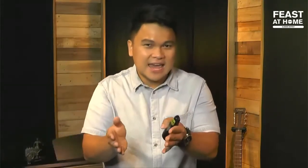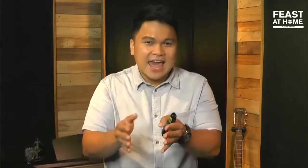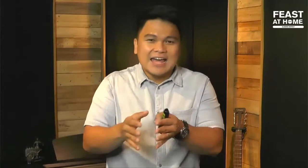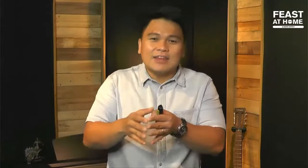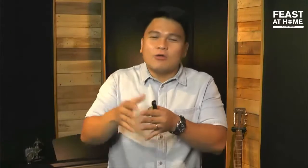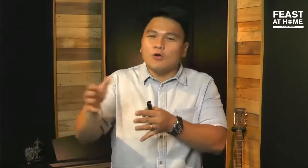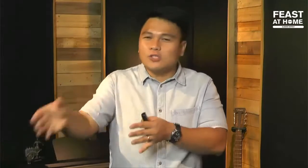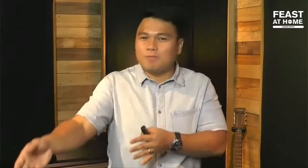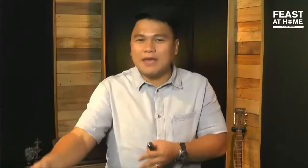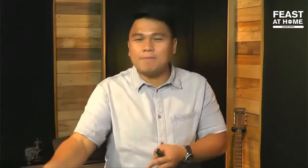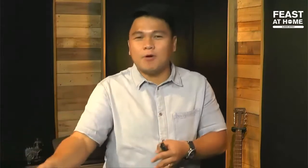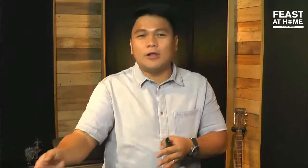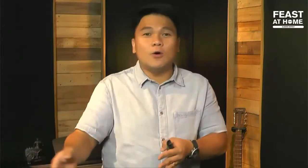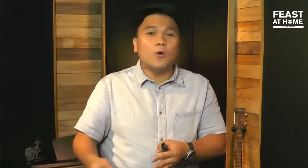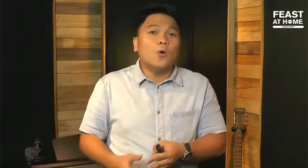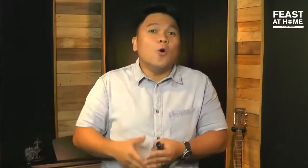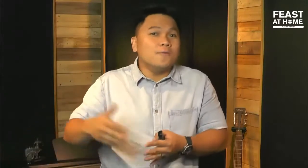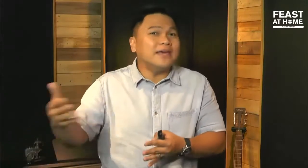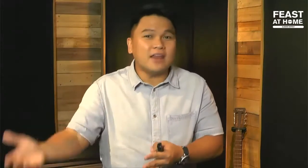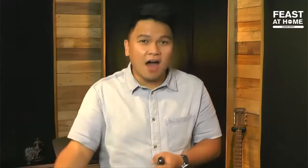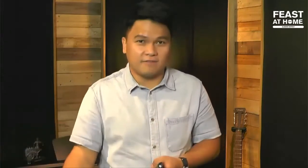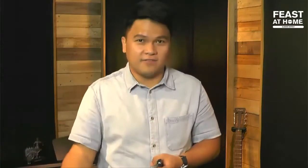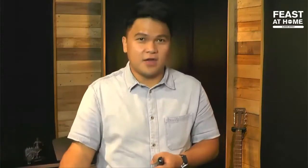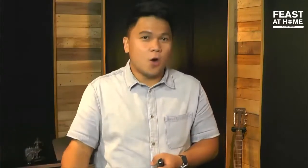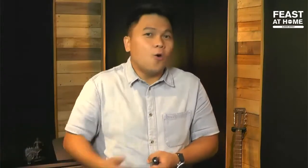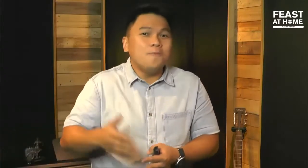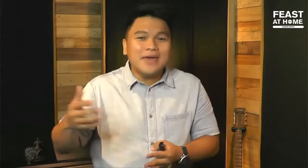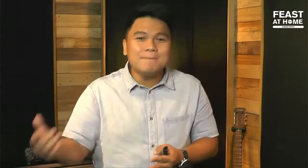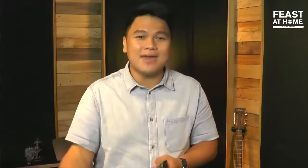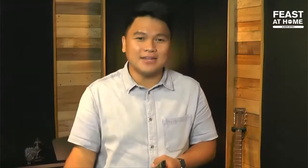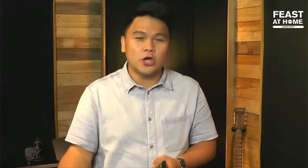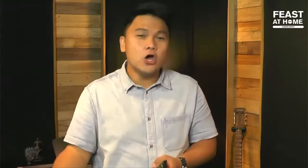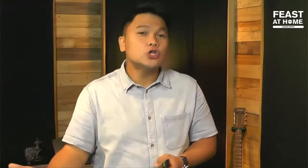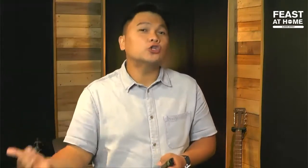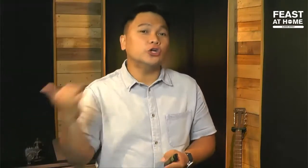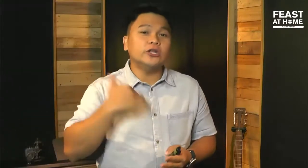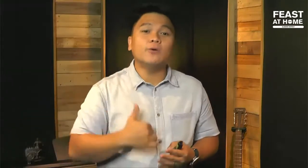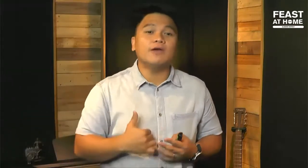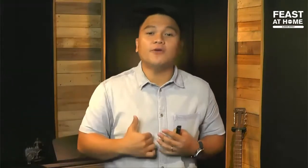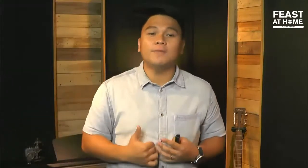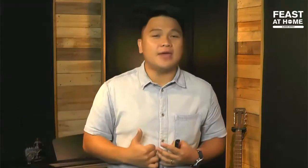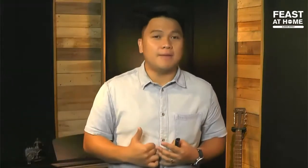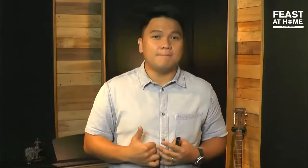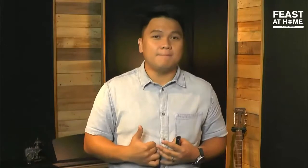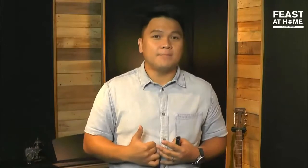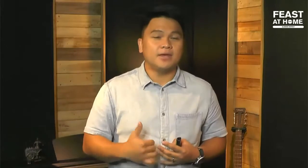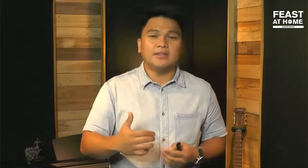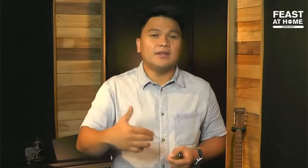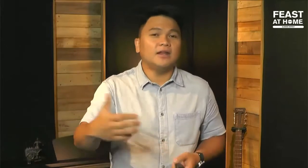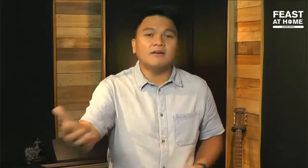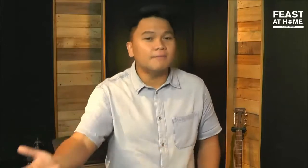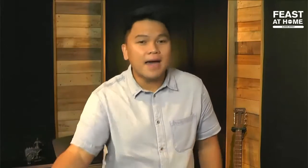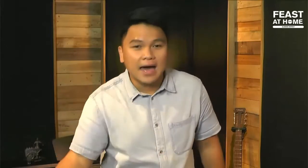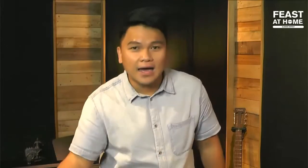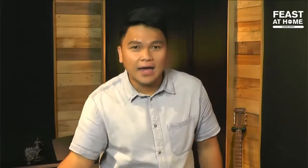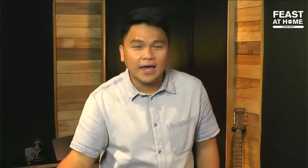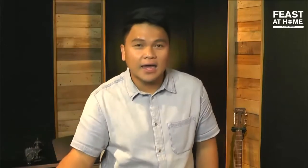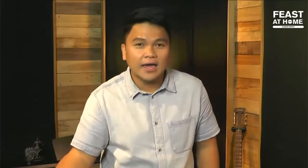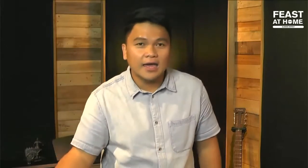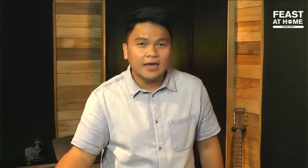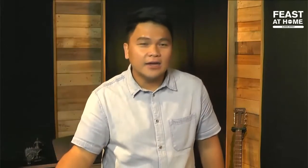this, those people whom He loved, whom He made, turned away from Him and did not love Him